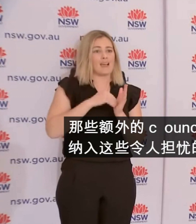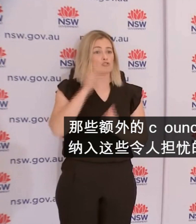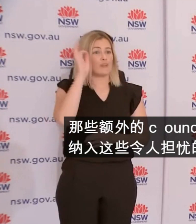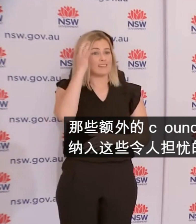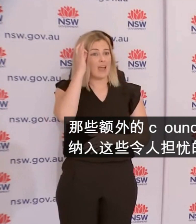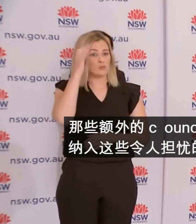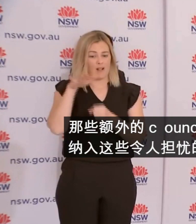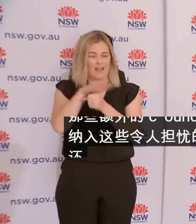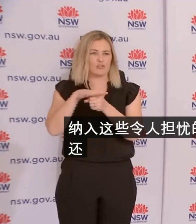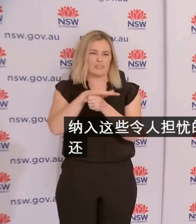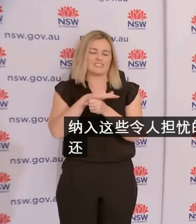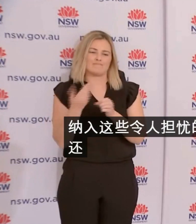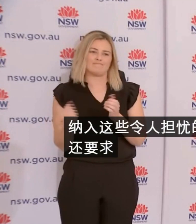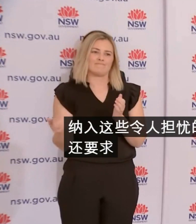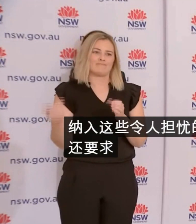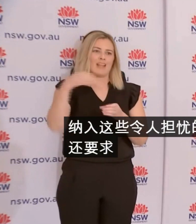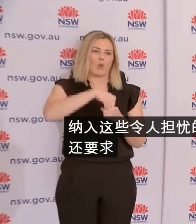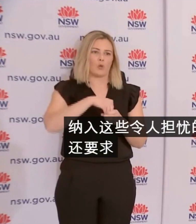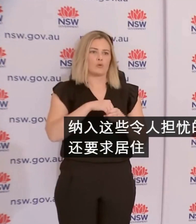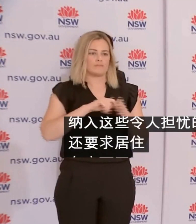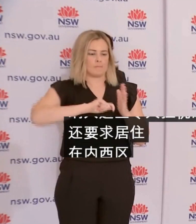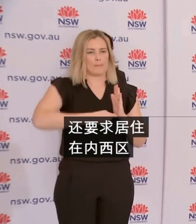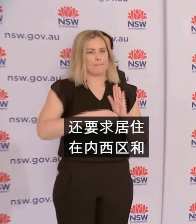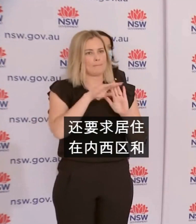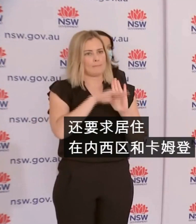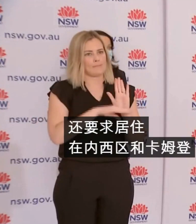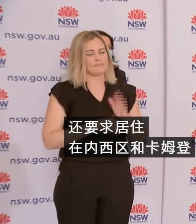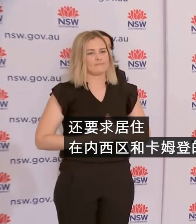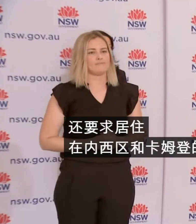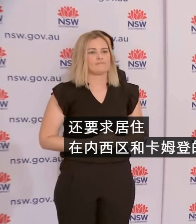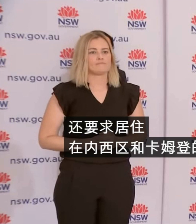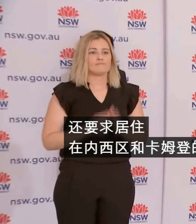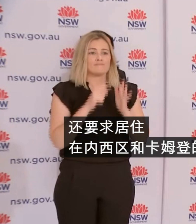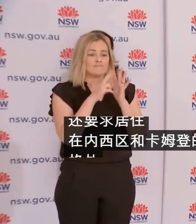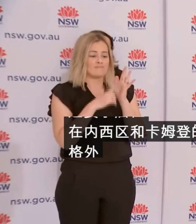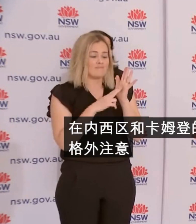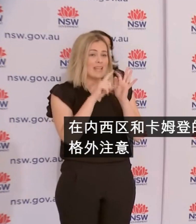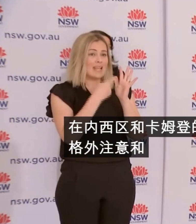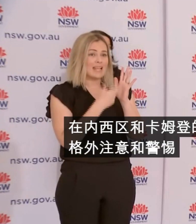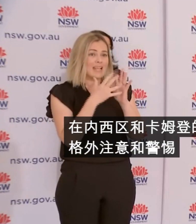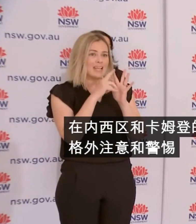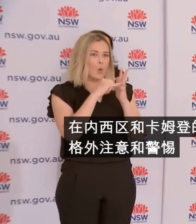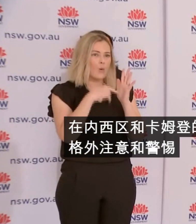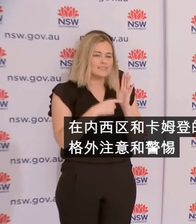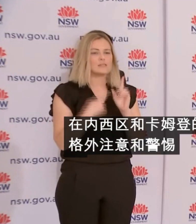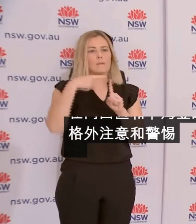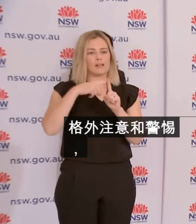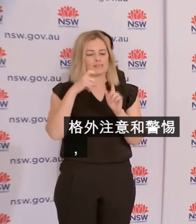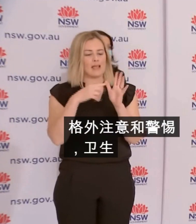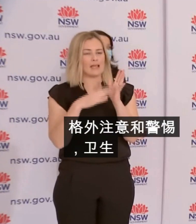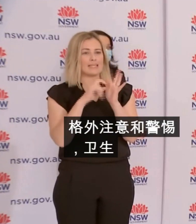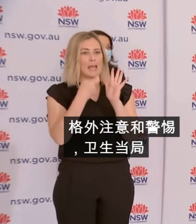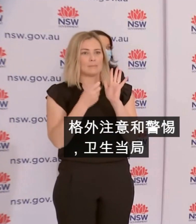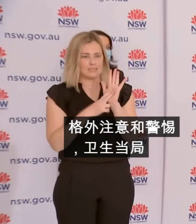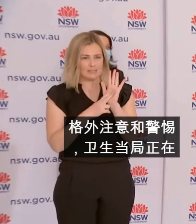of concern. We are asking also people who live in the inner west and also in Camden to be on extra watch and alert, and